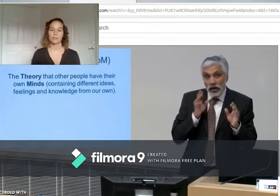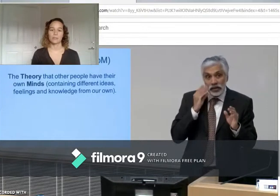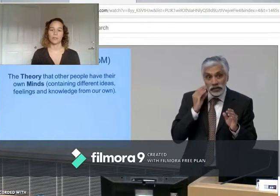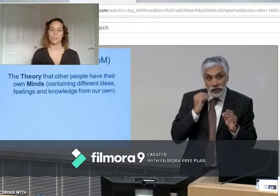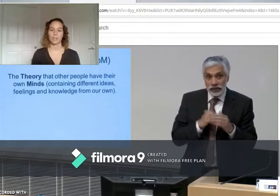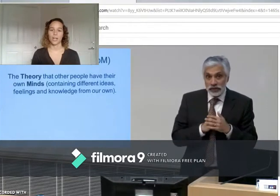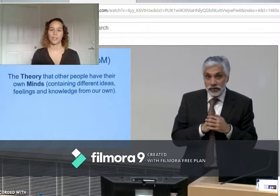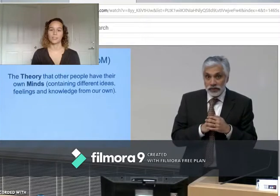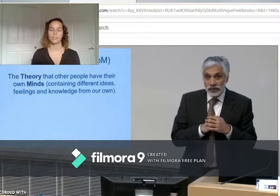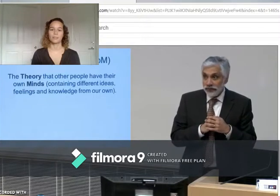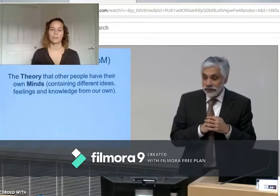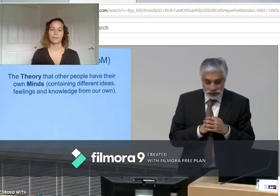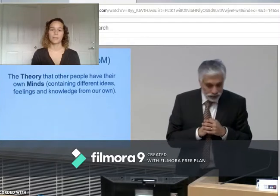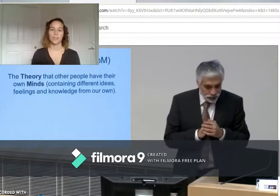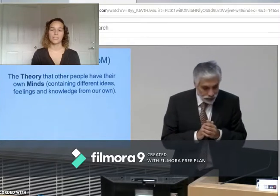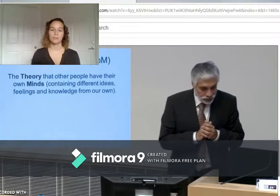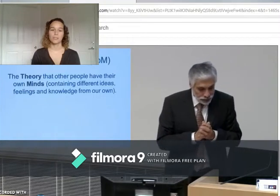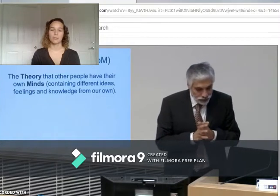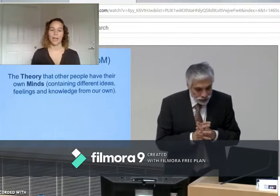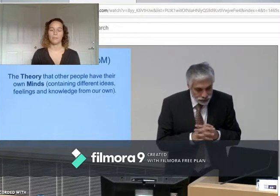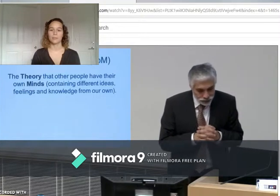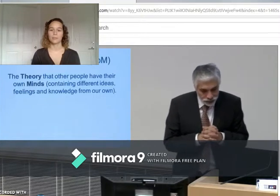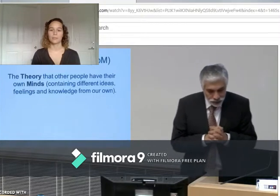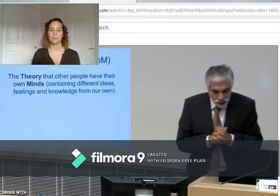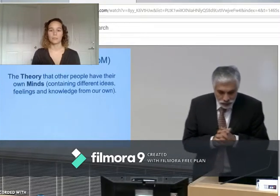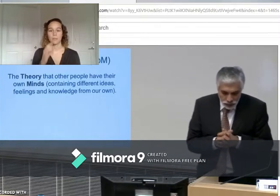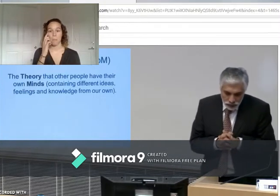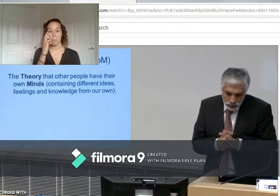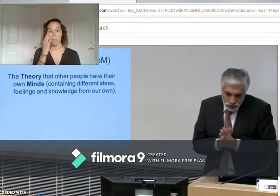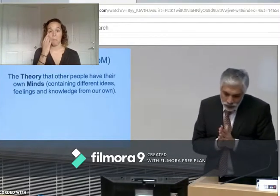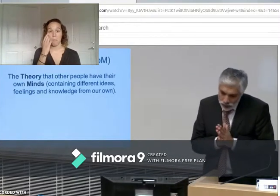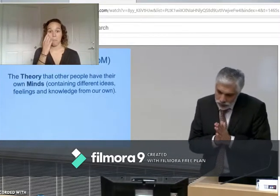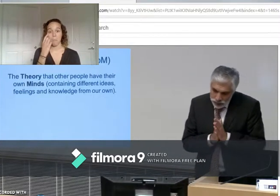of times throughout their childhood. That experience will happen.